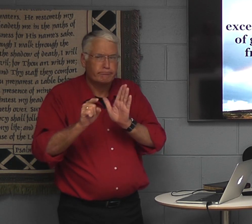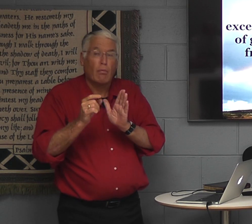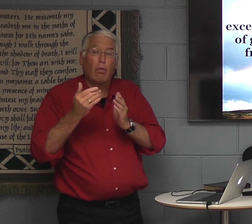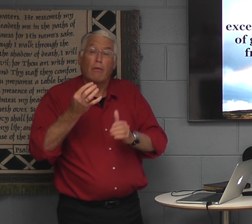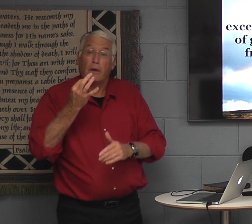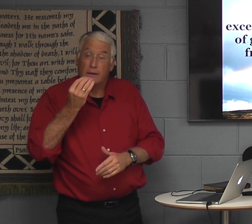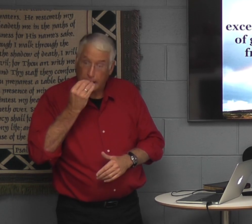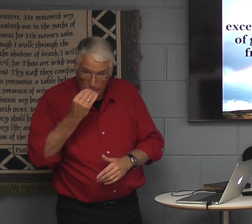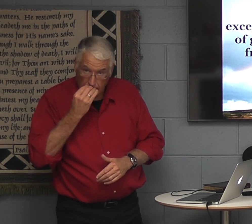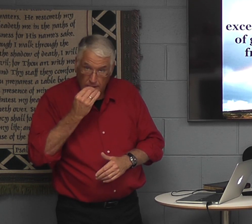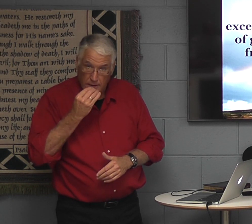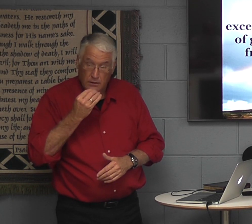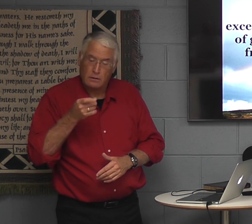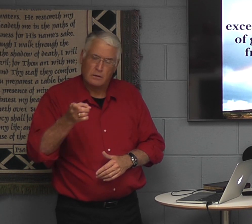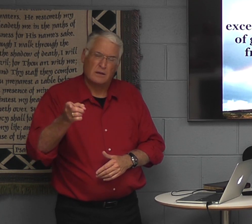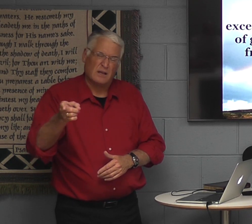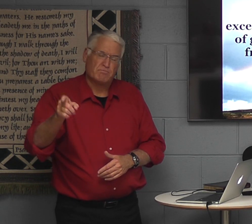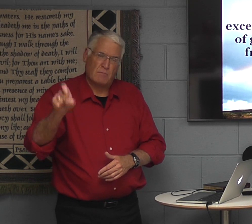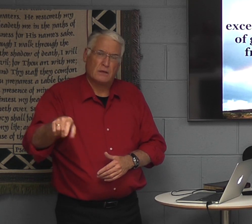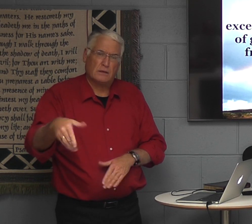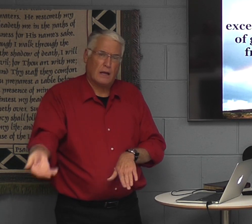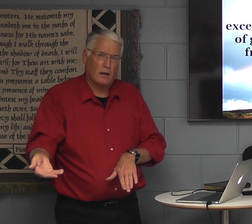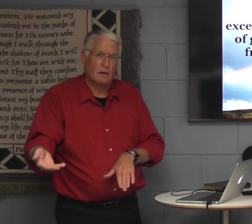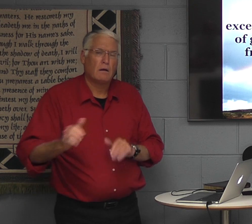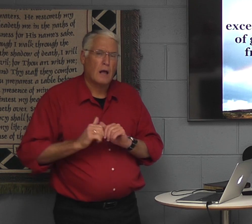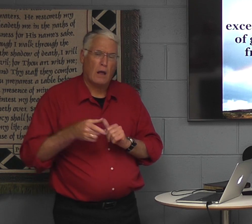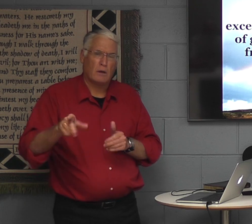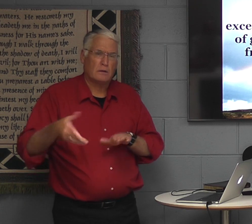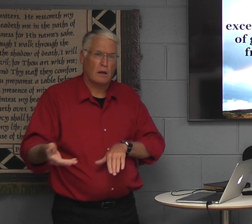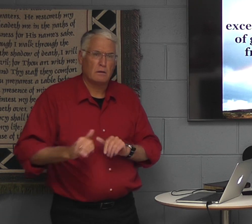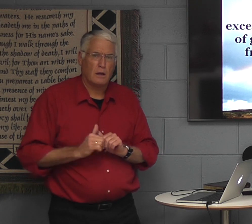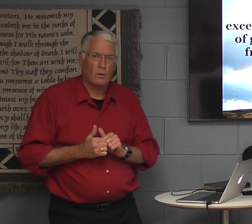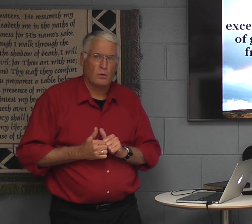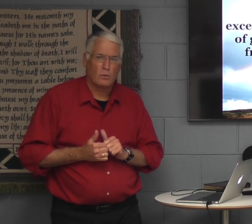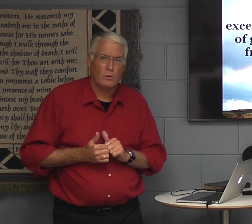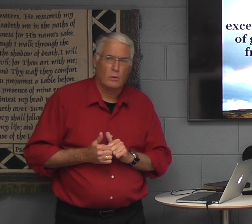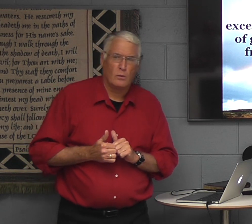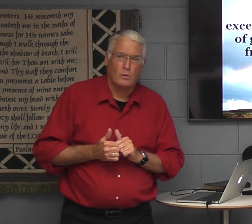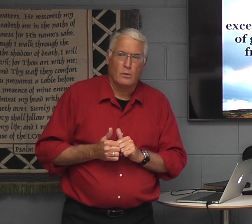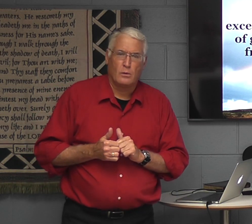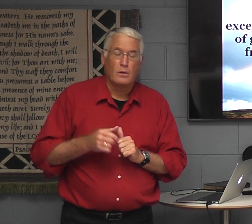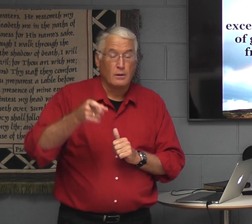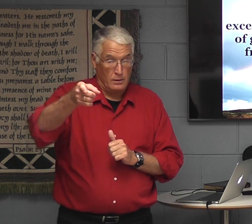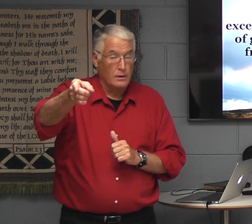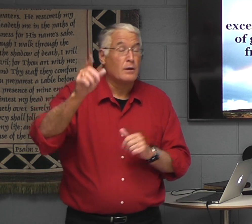fruit that was forbidden, then he must die. And how would he die?